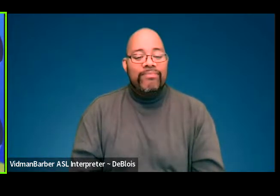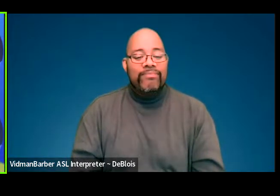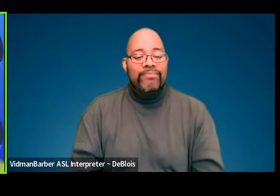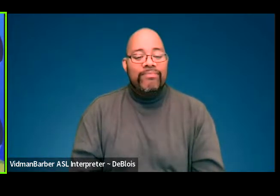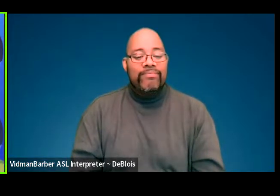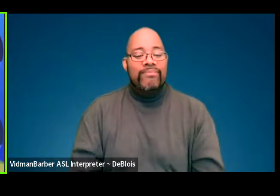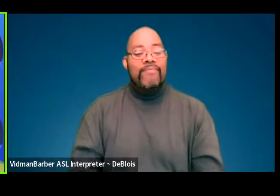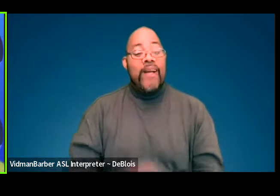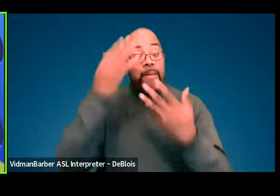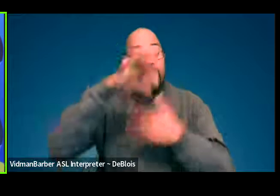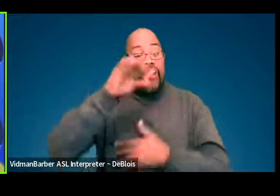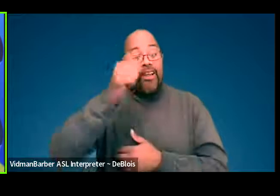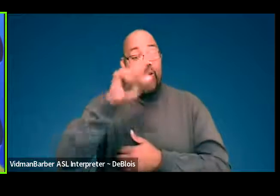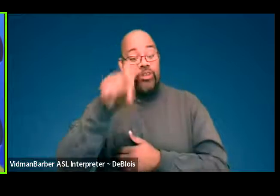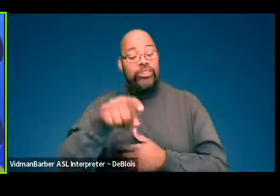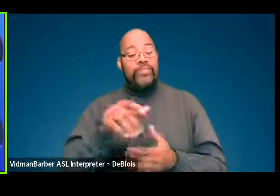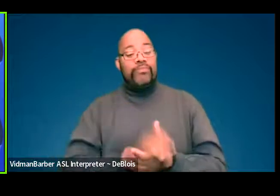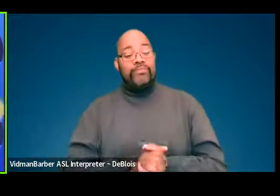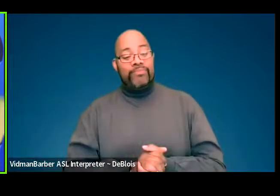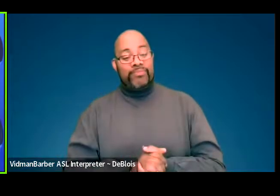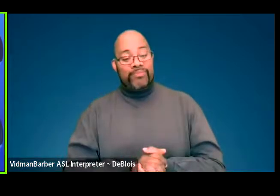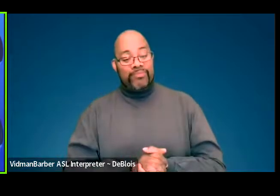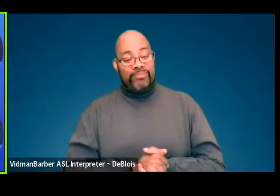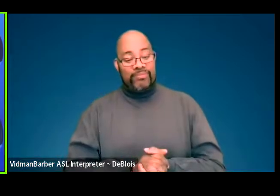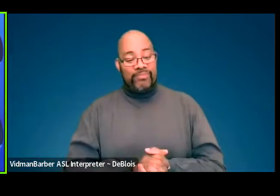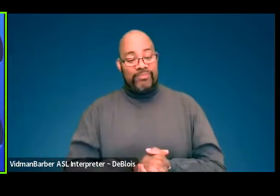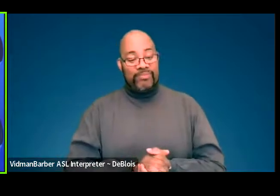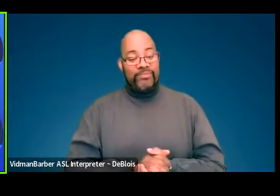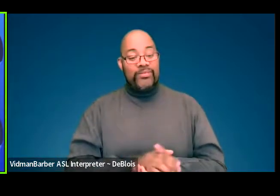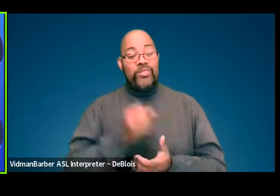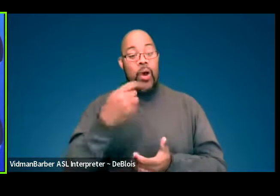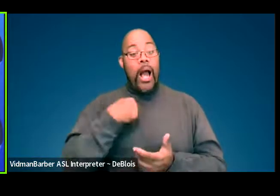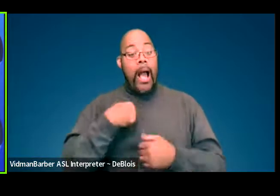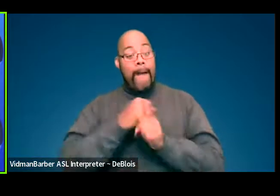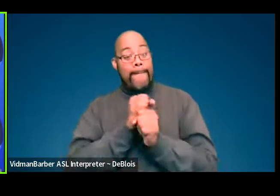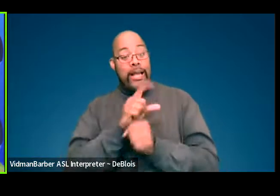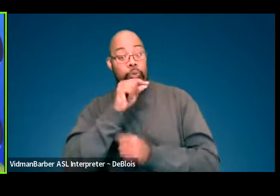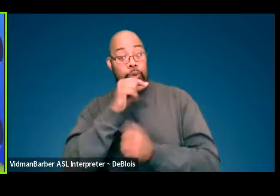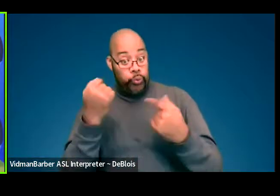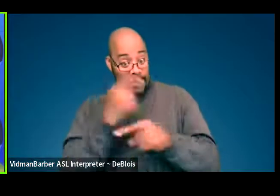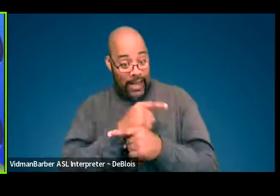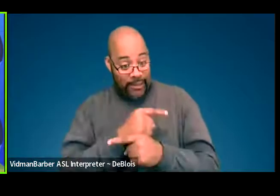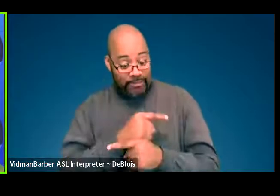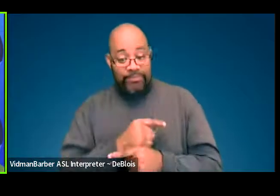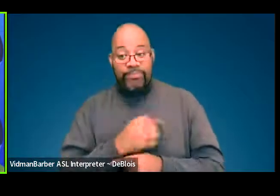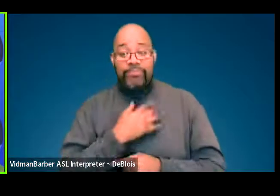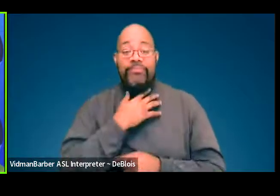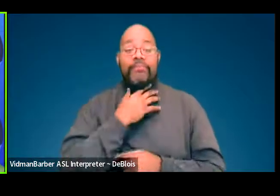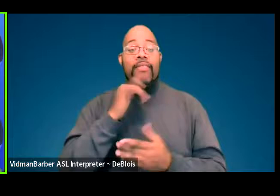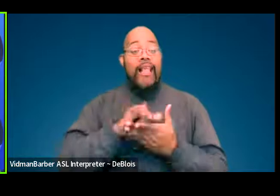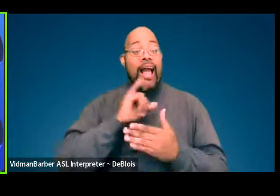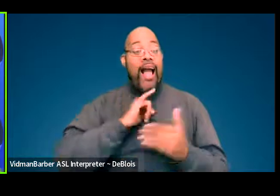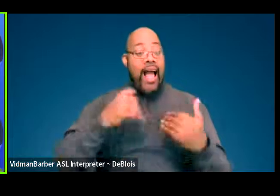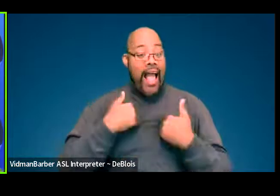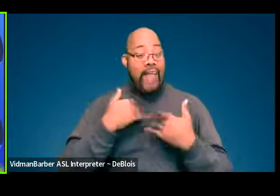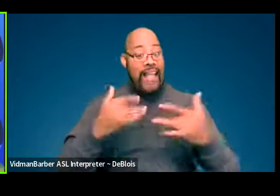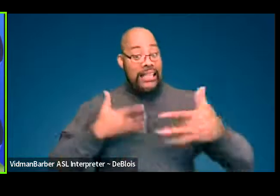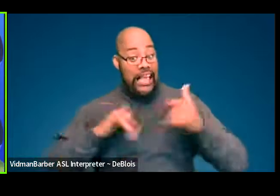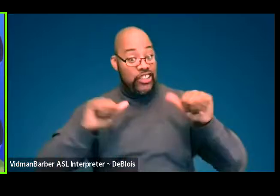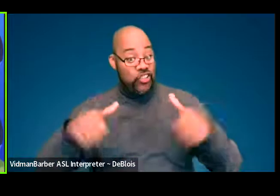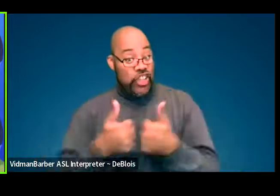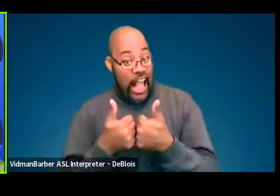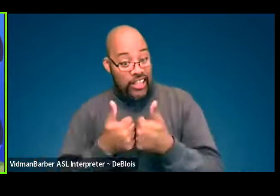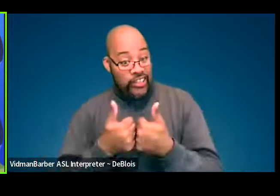Let me find another question. Okay. So I made a tweet today that I have the exciting